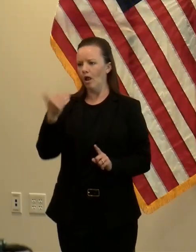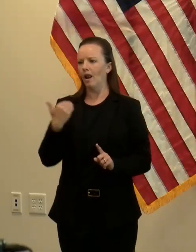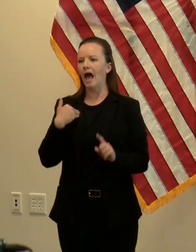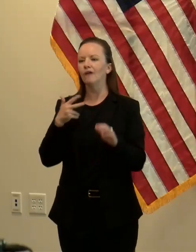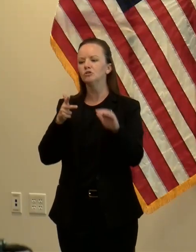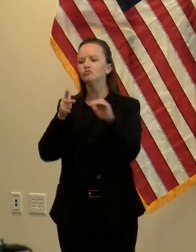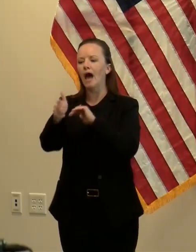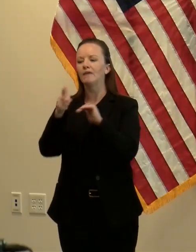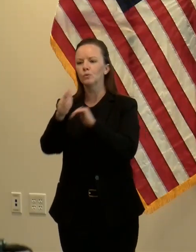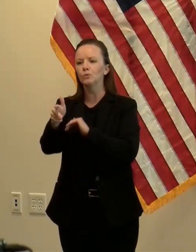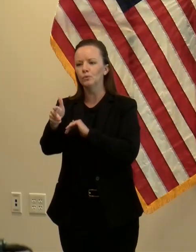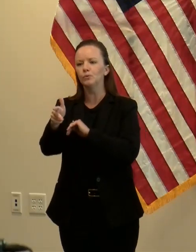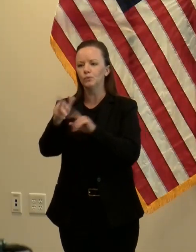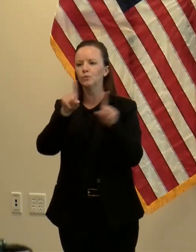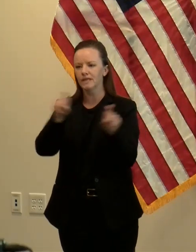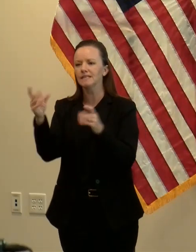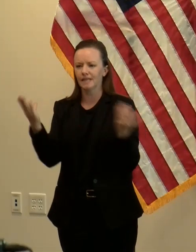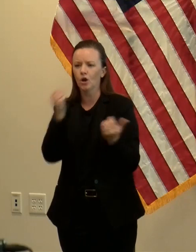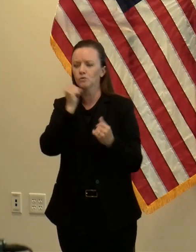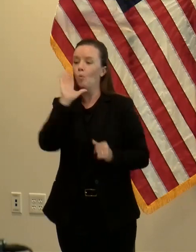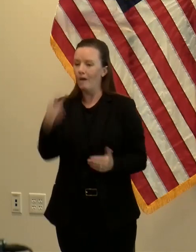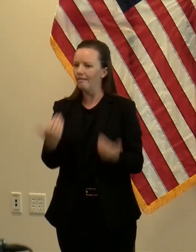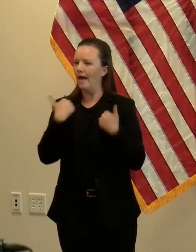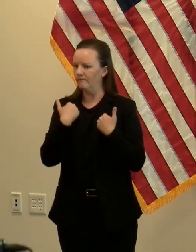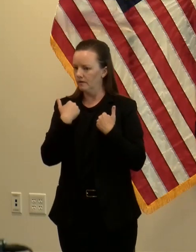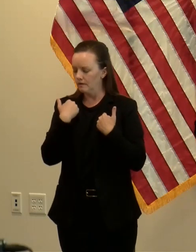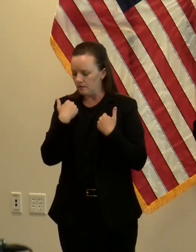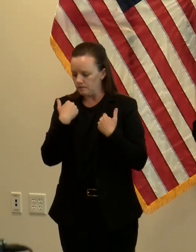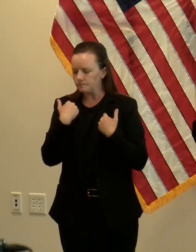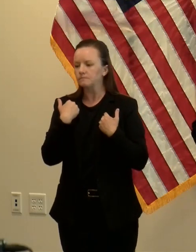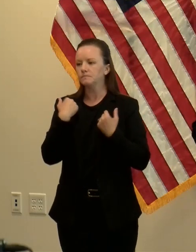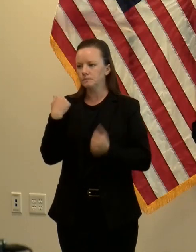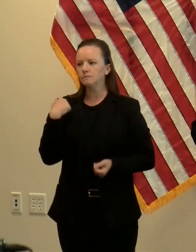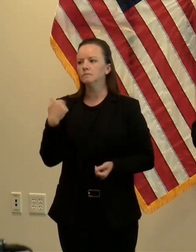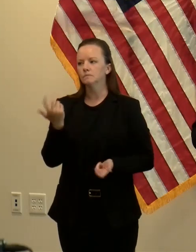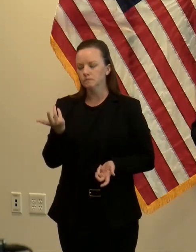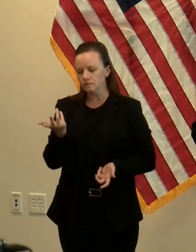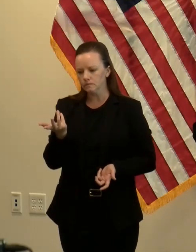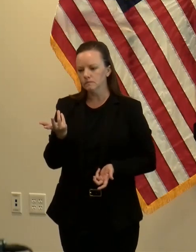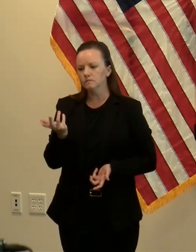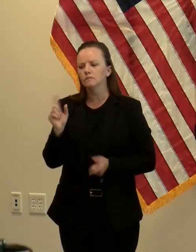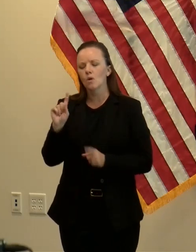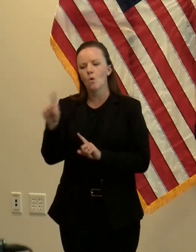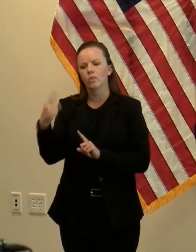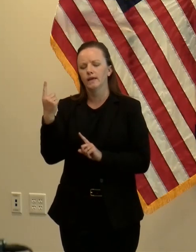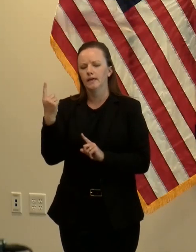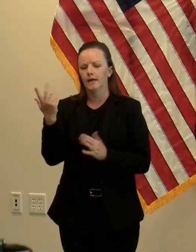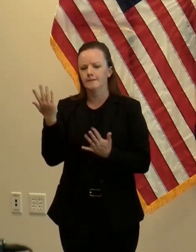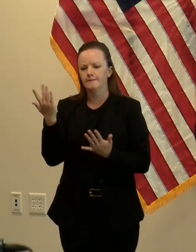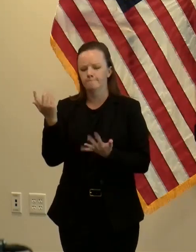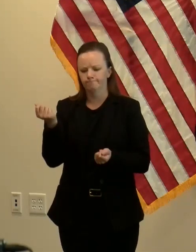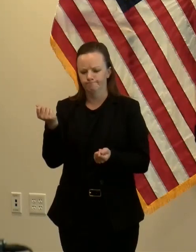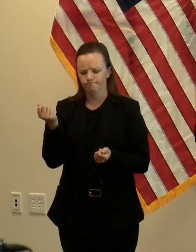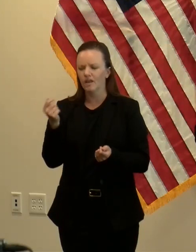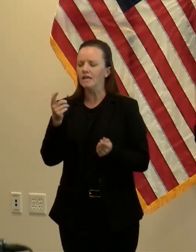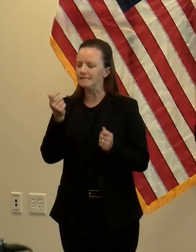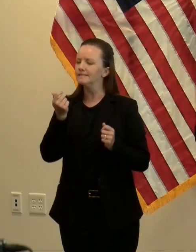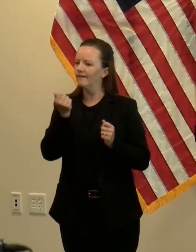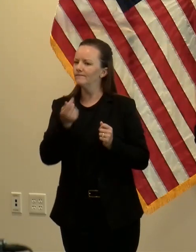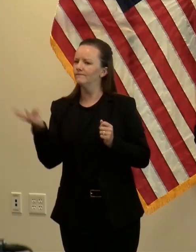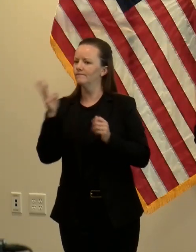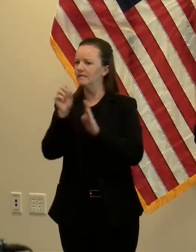drive-through testing in Arizona, and we're only, there's only several states